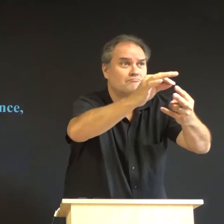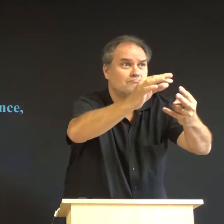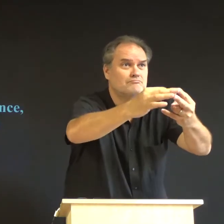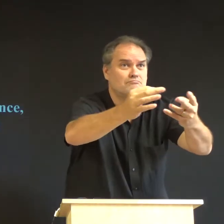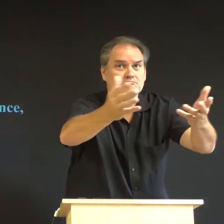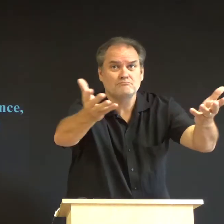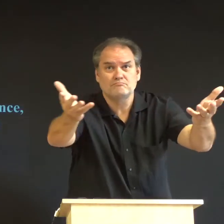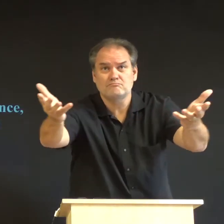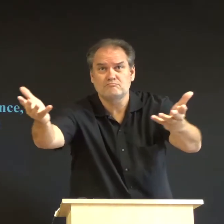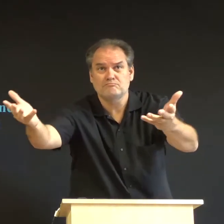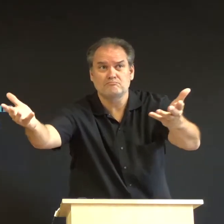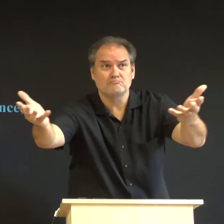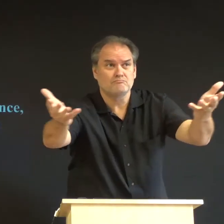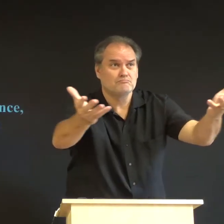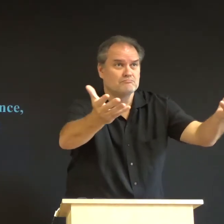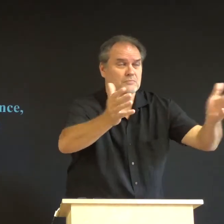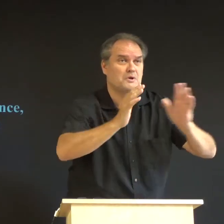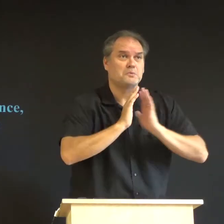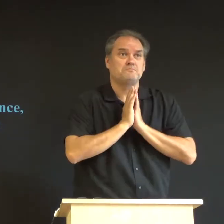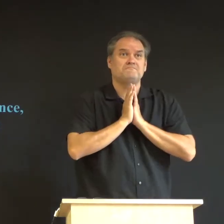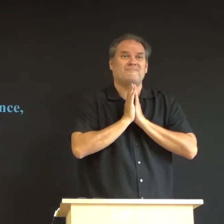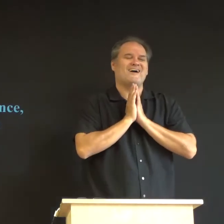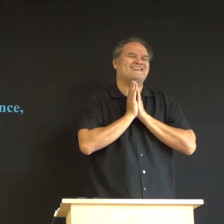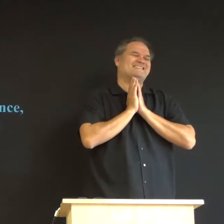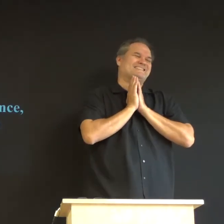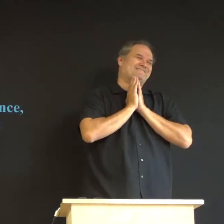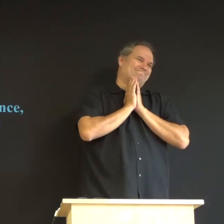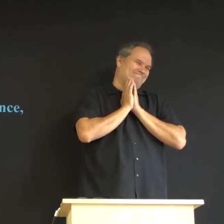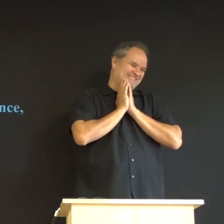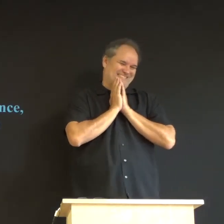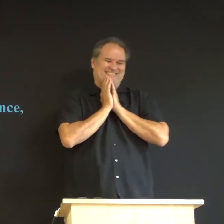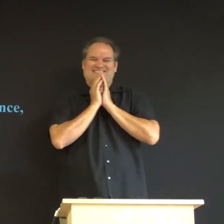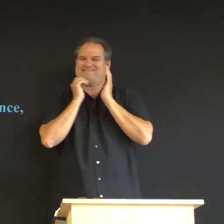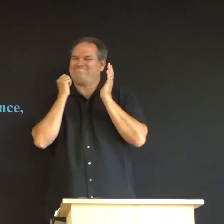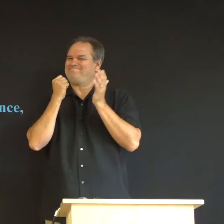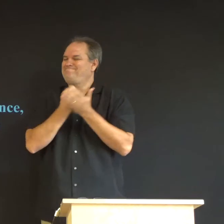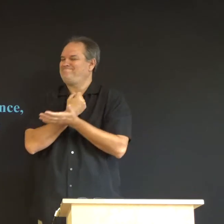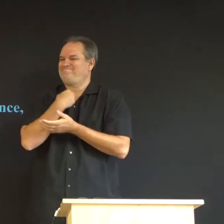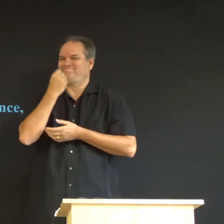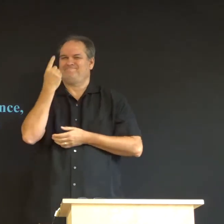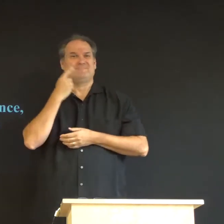commands all people everywhere to repent. It's not an option.